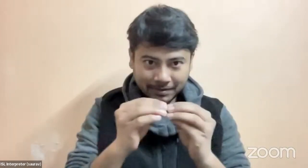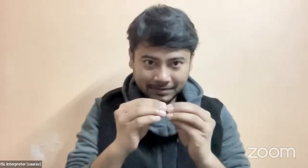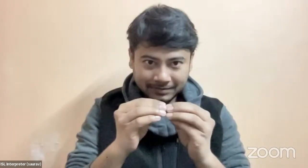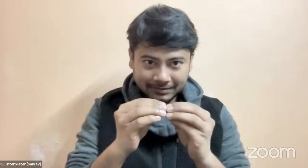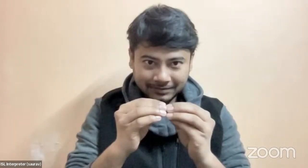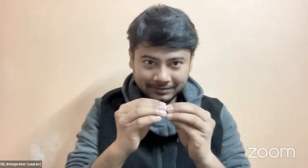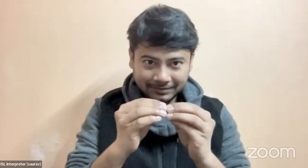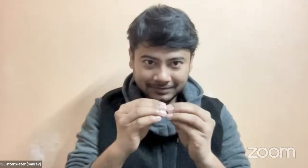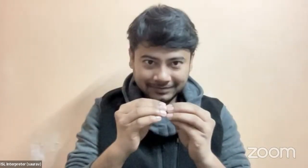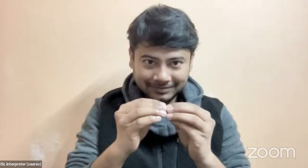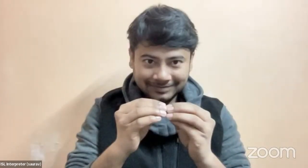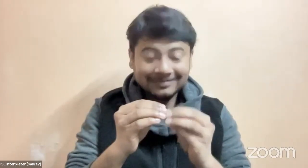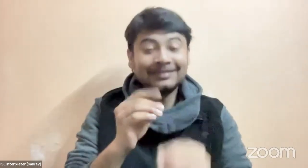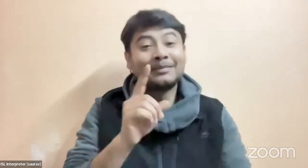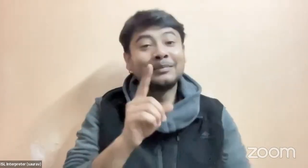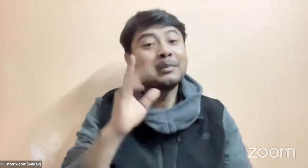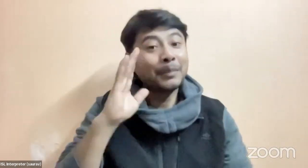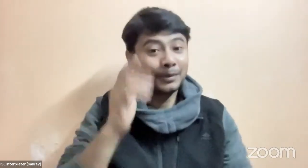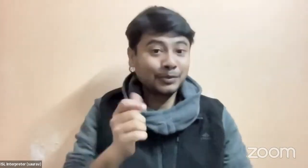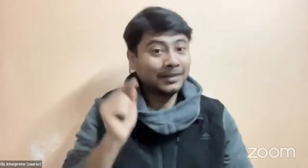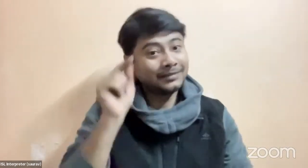Mumbai.